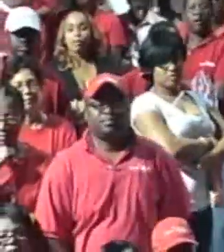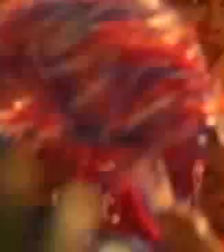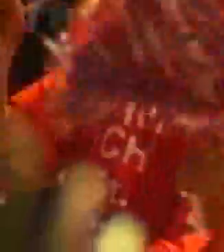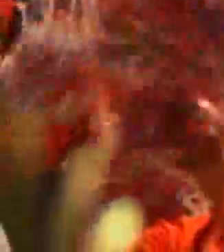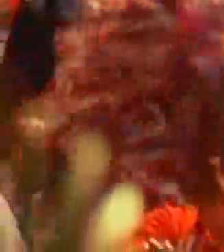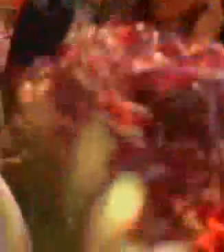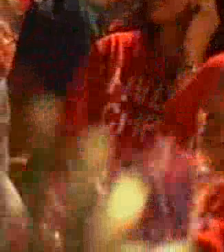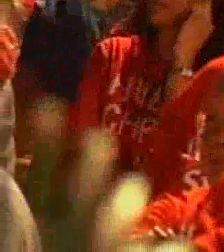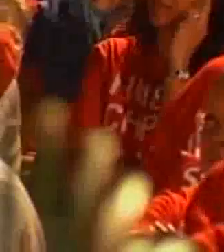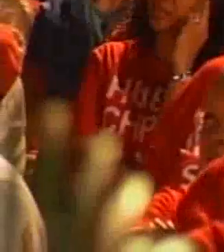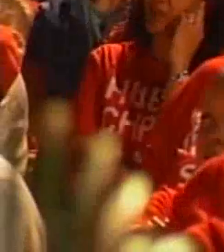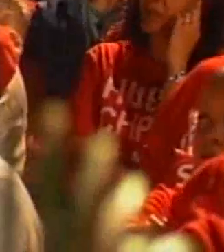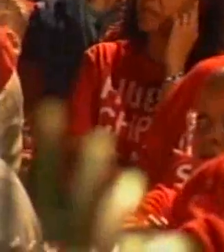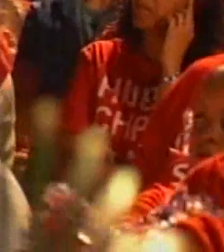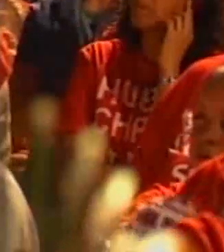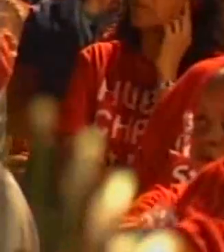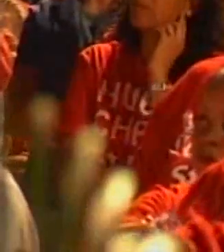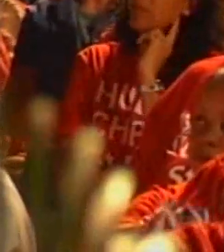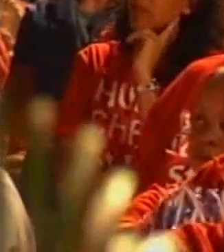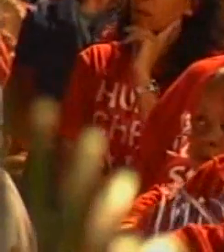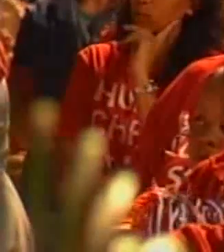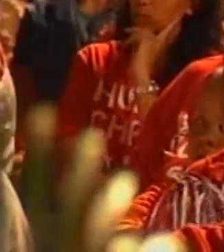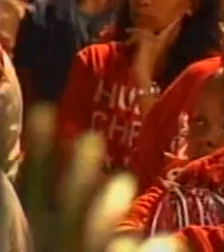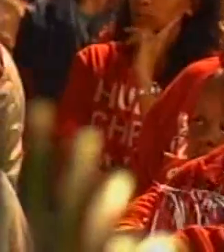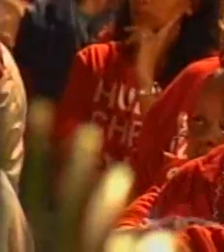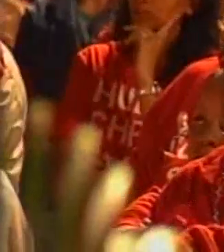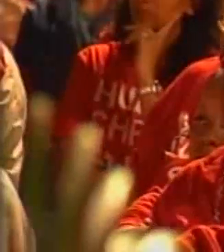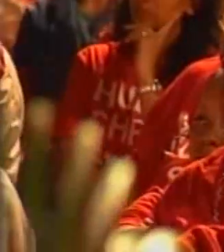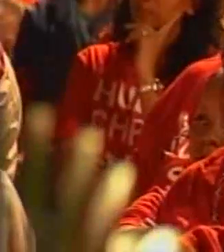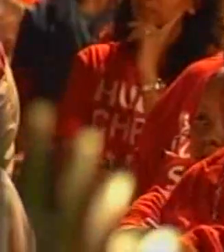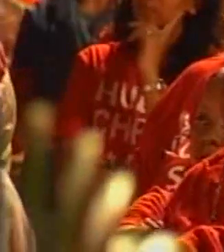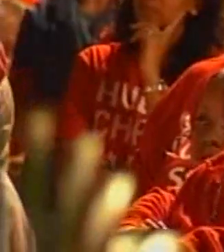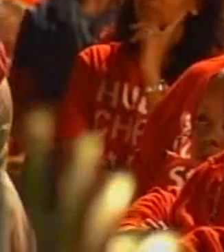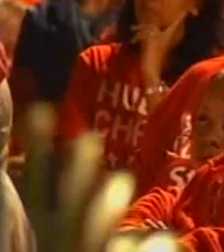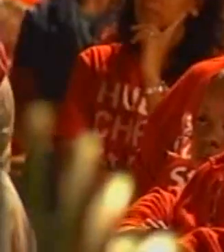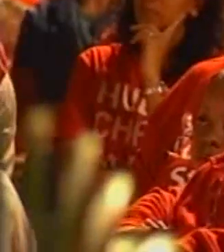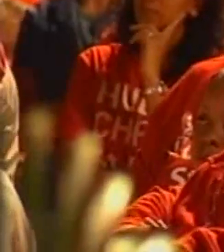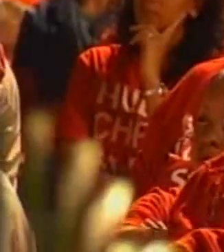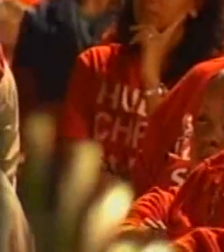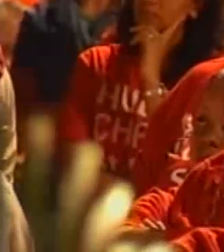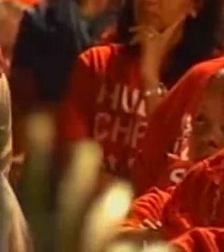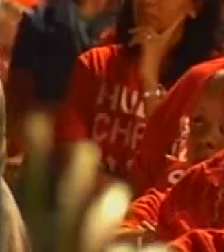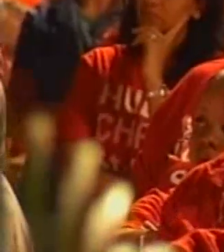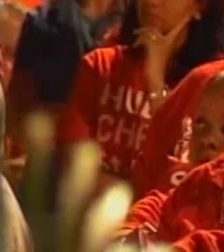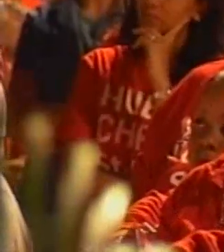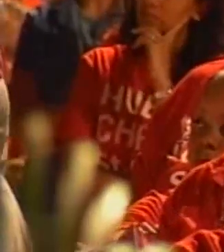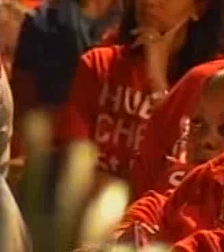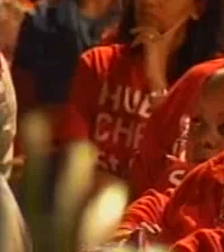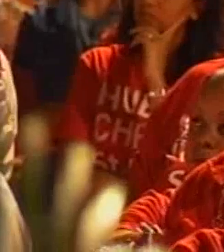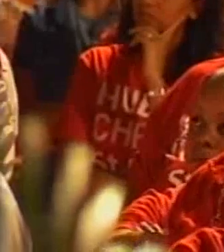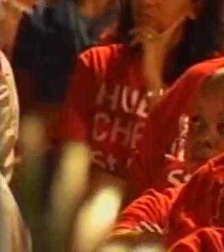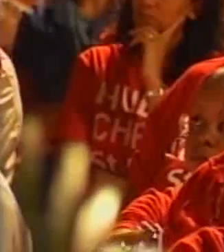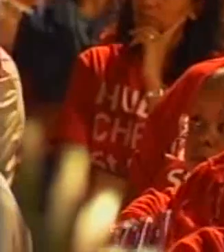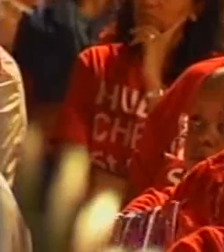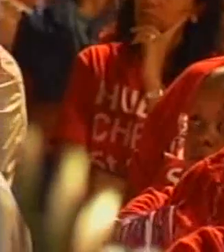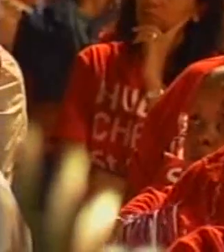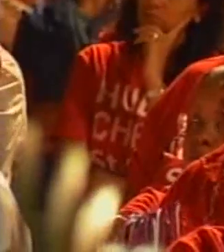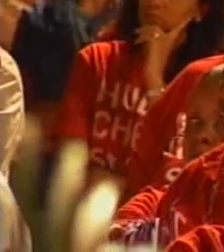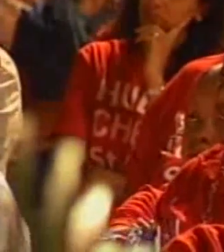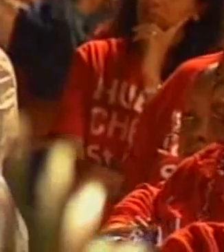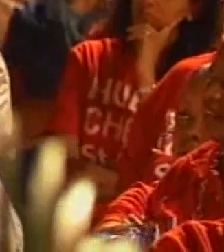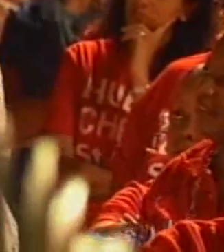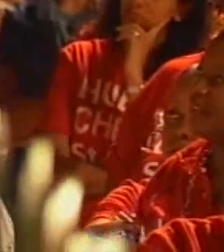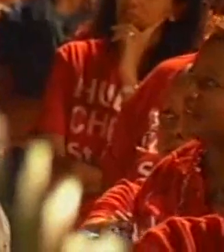We are making good progress with significant improvements of the road intersection at Fox Hill, as I said, and it will continue